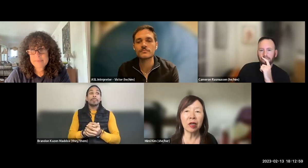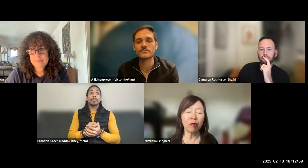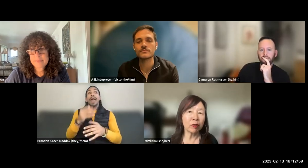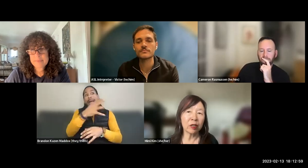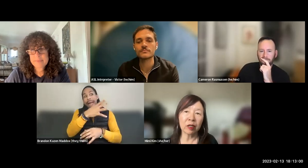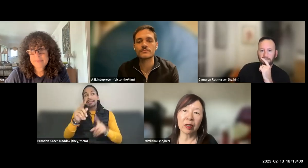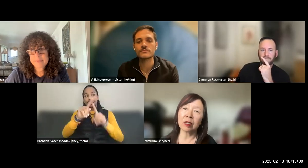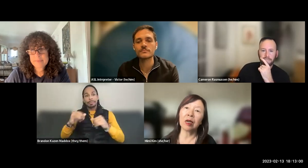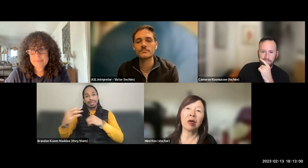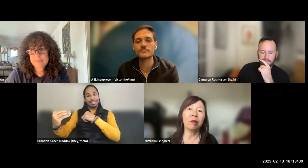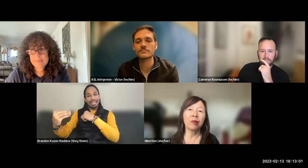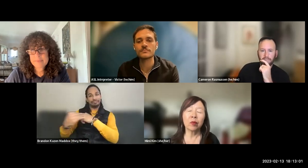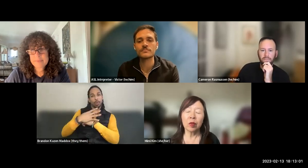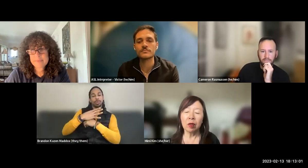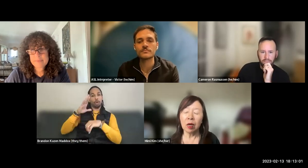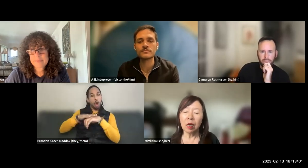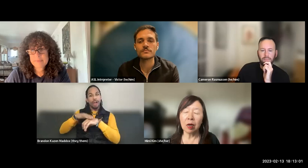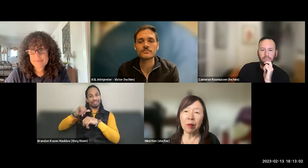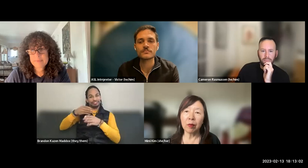this kind of persistent